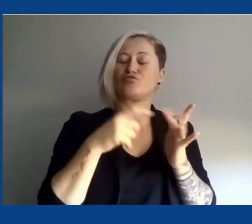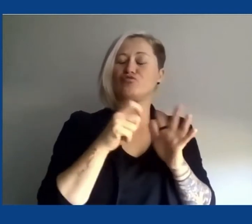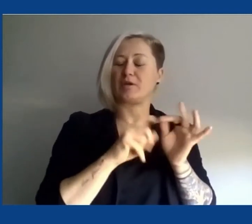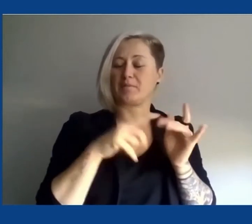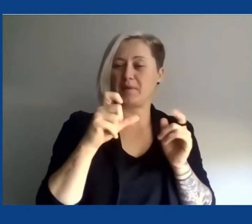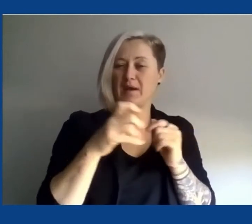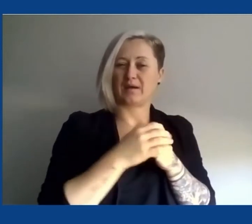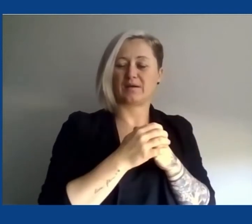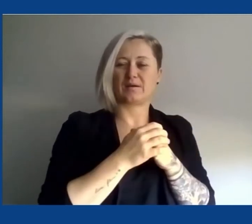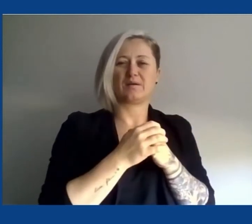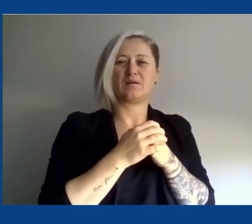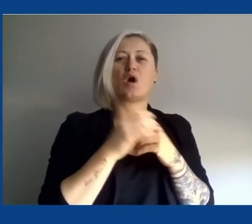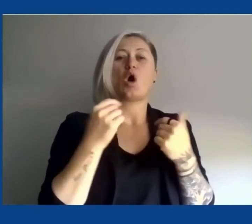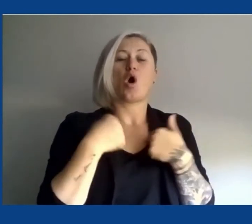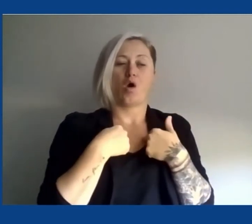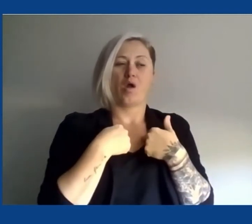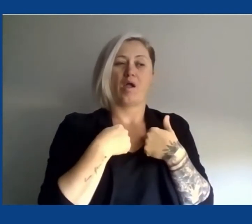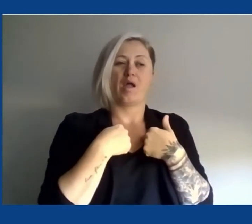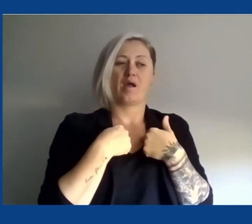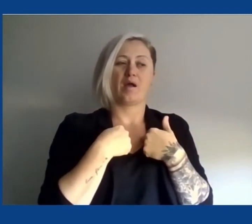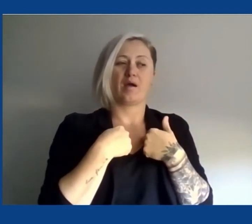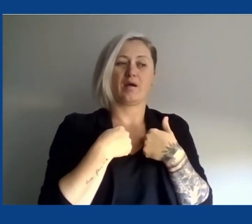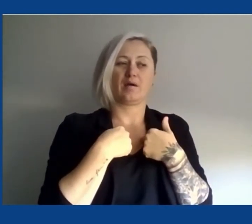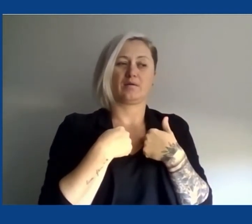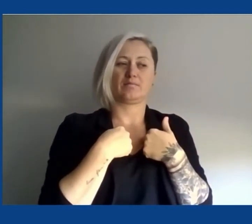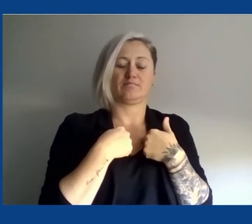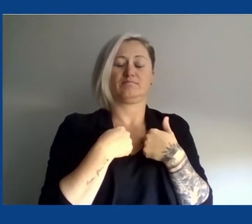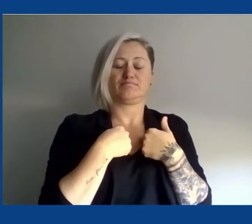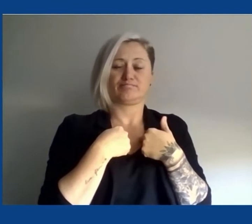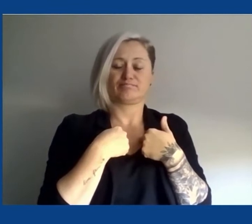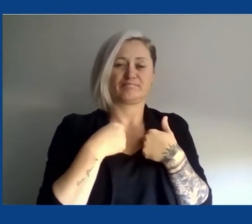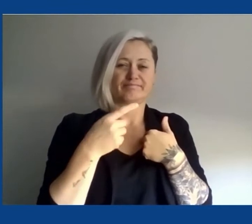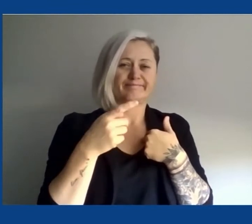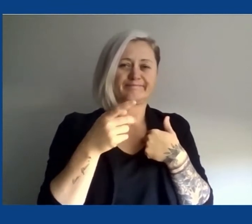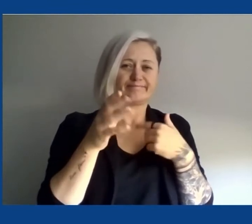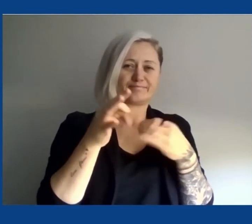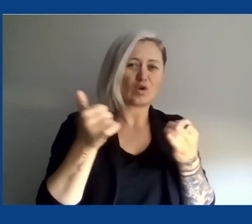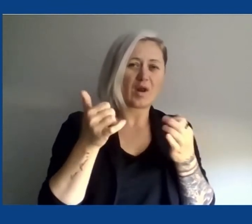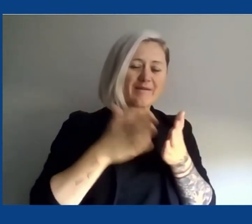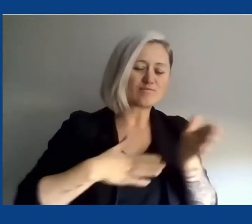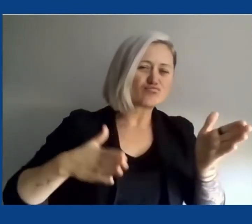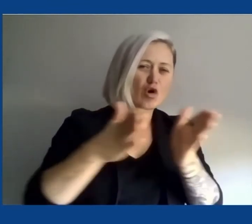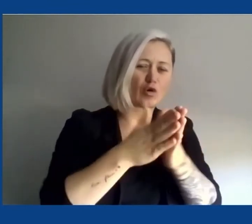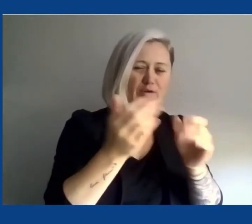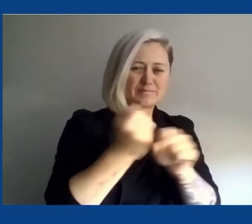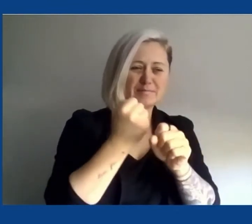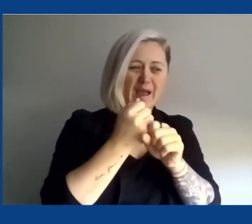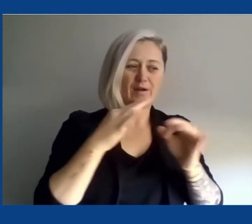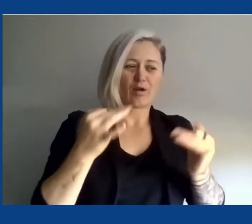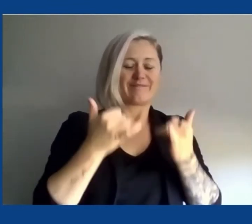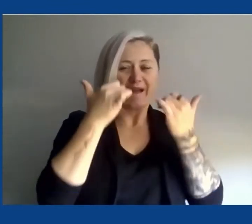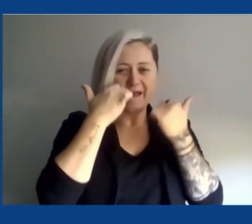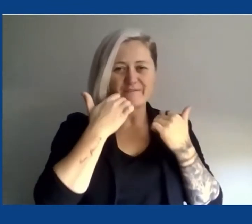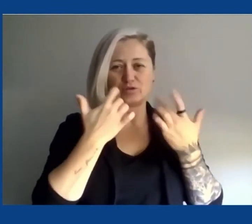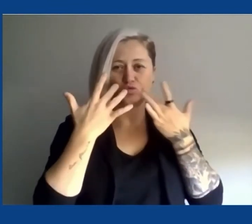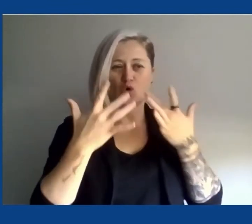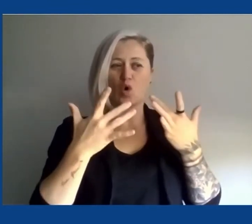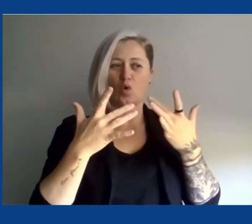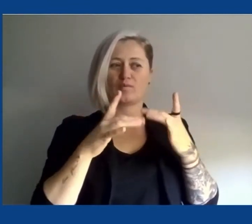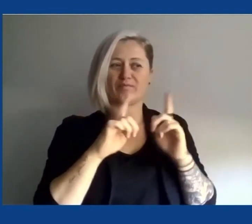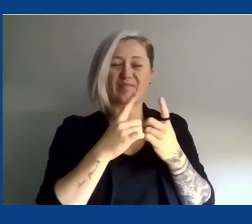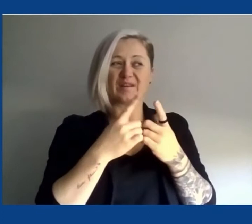Now, I despair the lack of progress made, and evidence, as you can see there, suggests that things have changed for the worse since